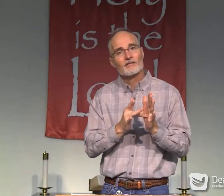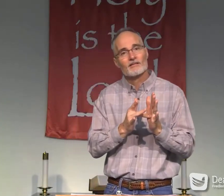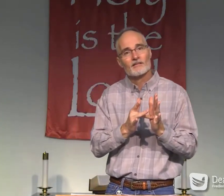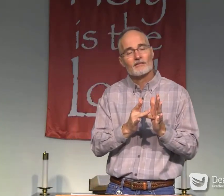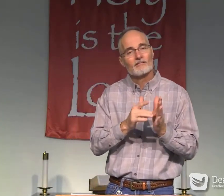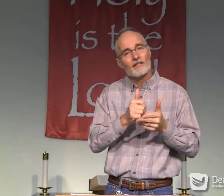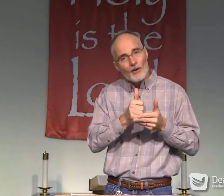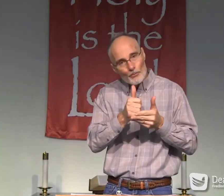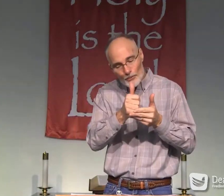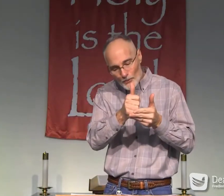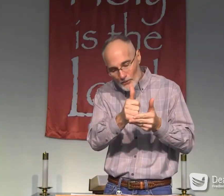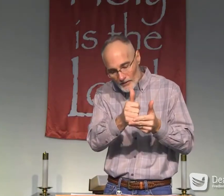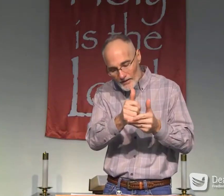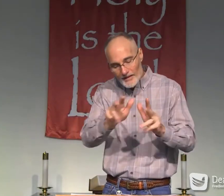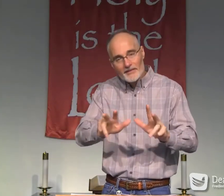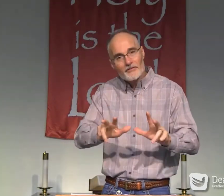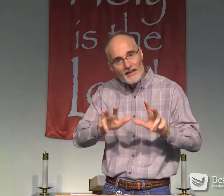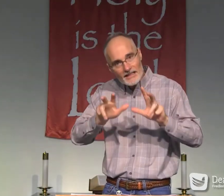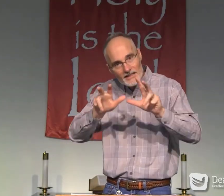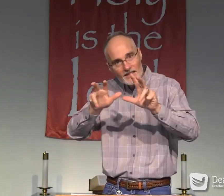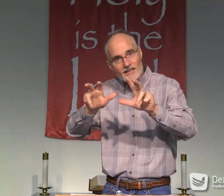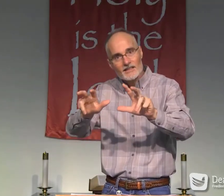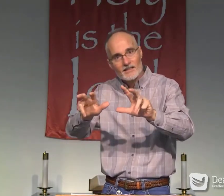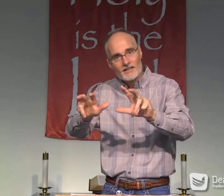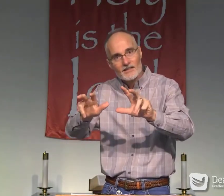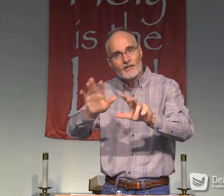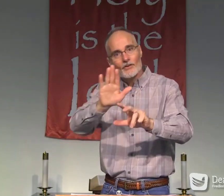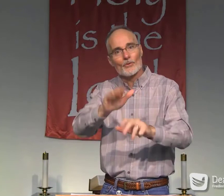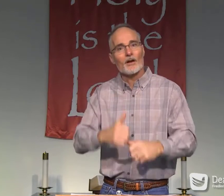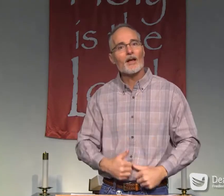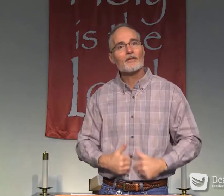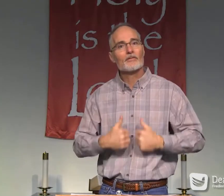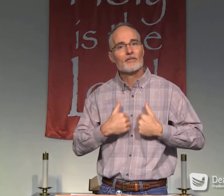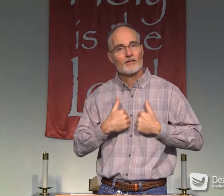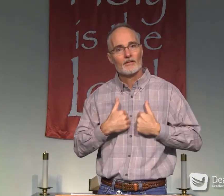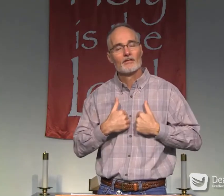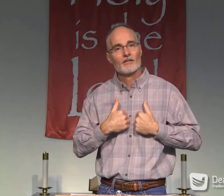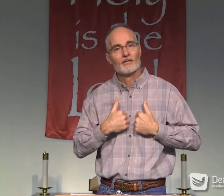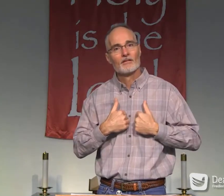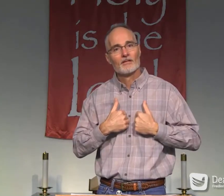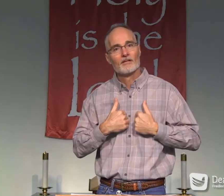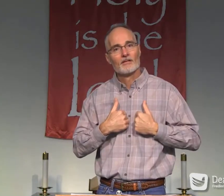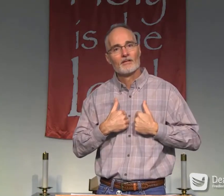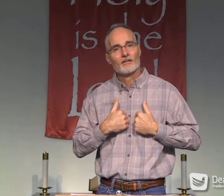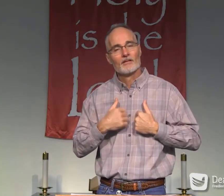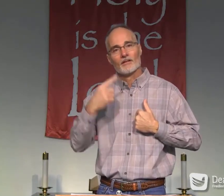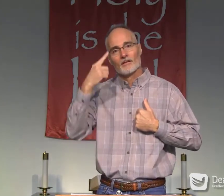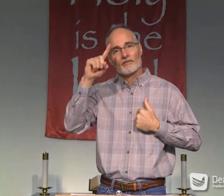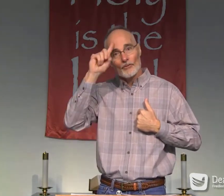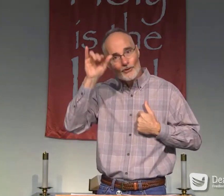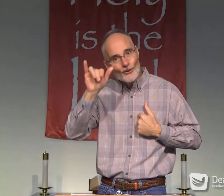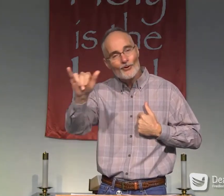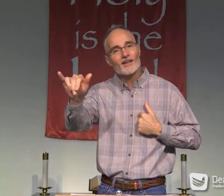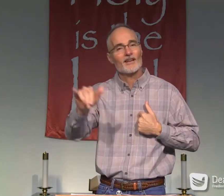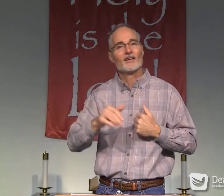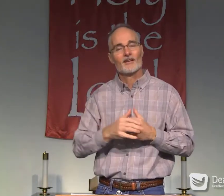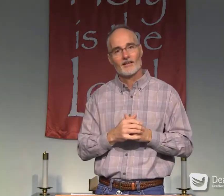Ask Jesus. Ask him to help you. Invest your life